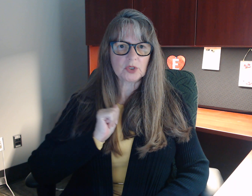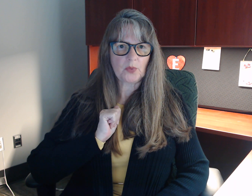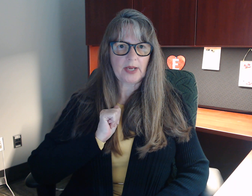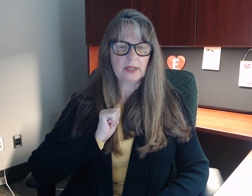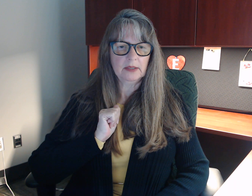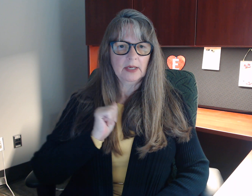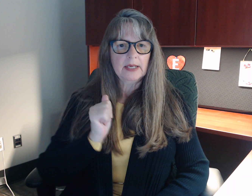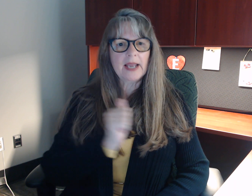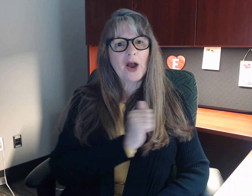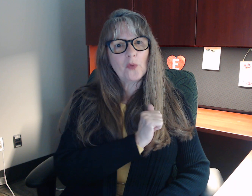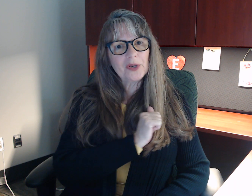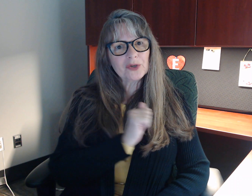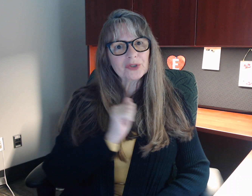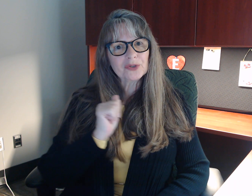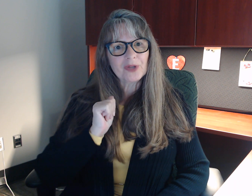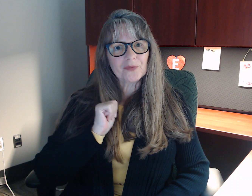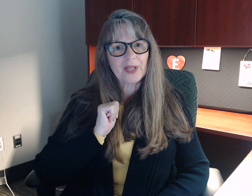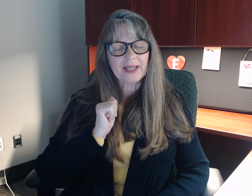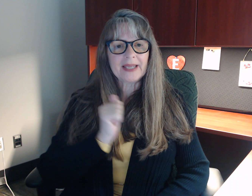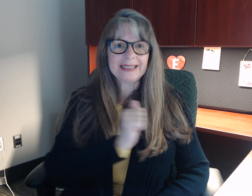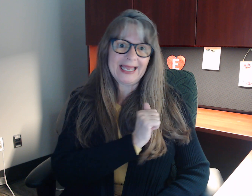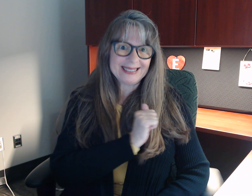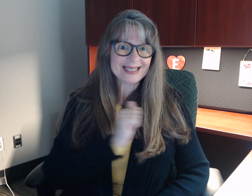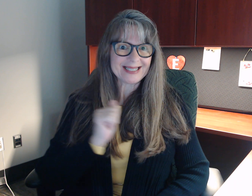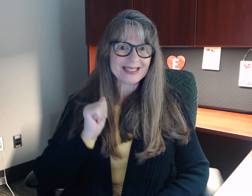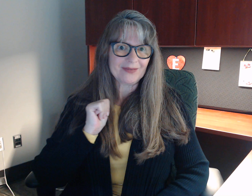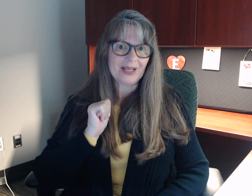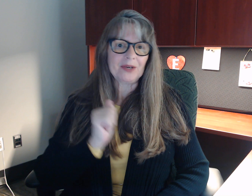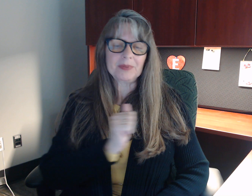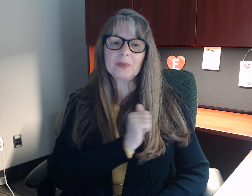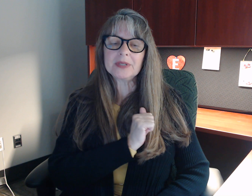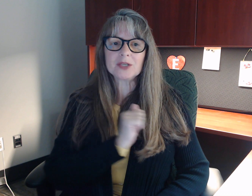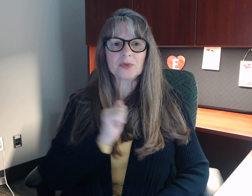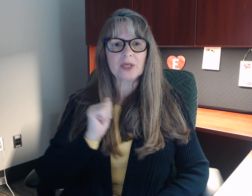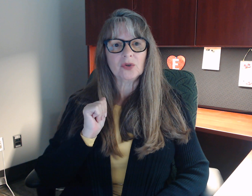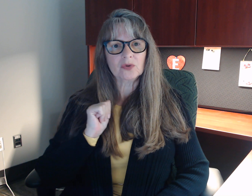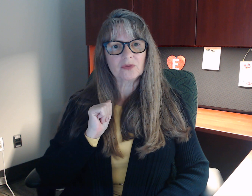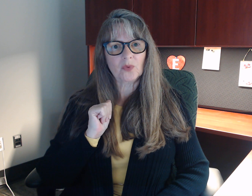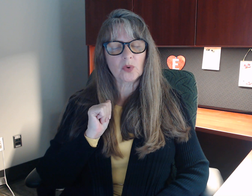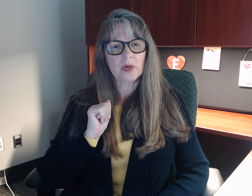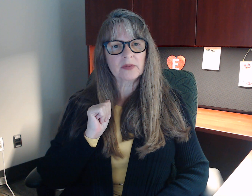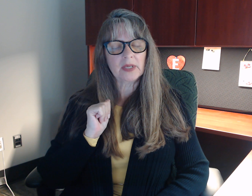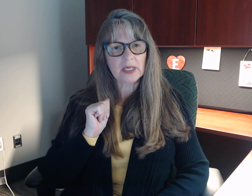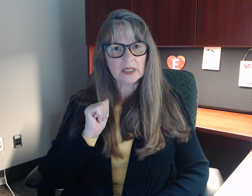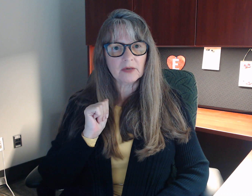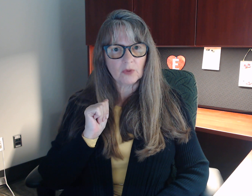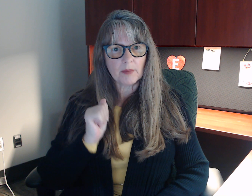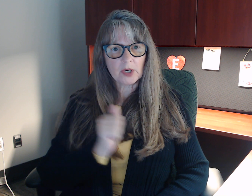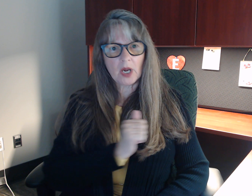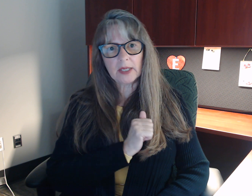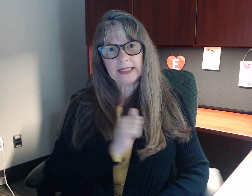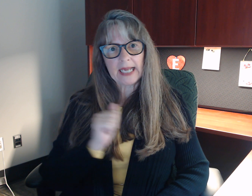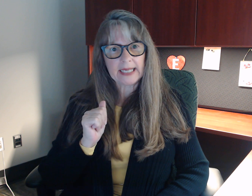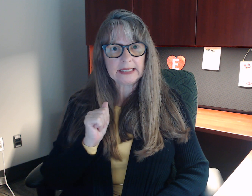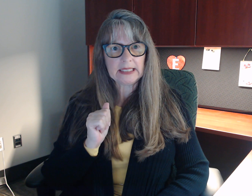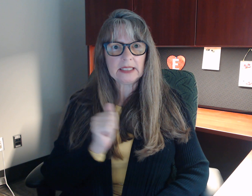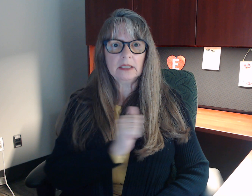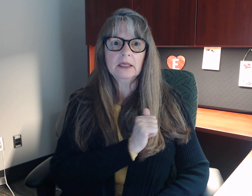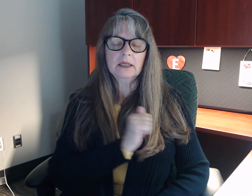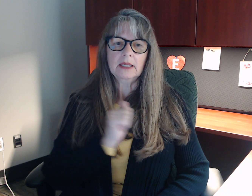way. Now, we usually do that for like Atlanta, the city of Atlanta, but that's what they use for the ending of Ramadan, E-I-D. Is